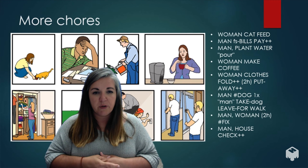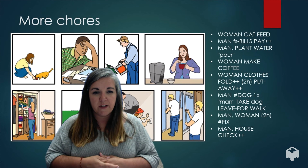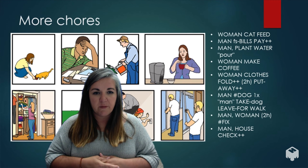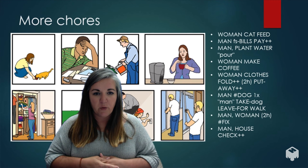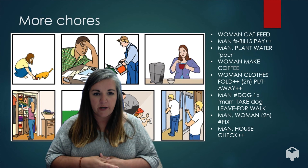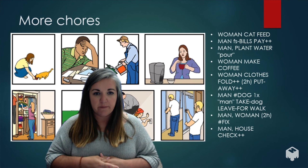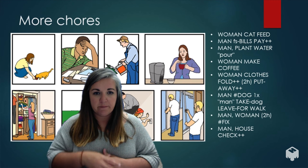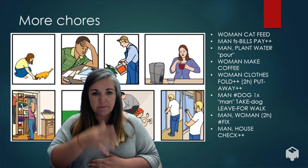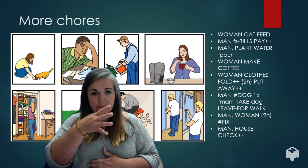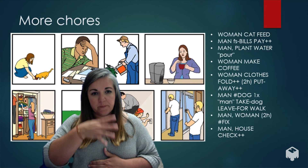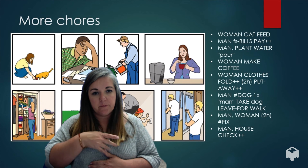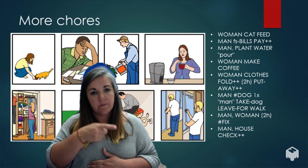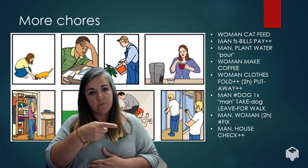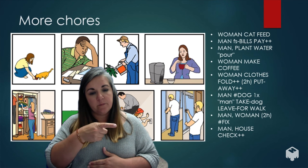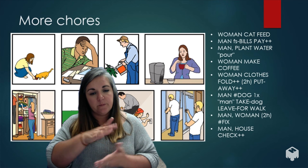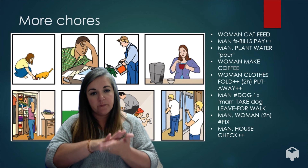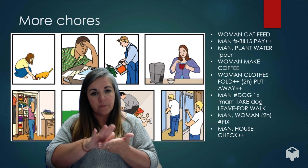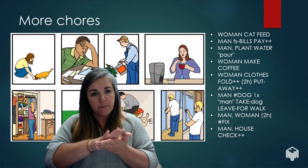And putting them away.